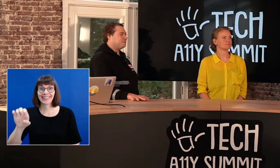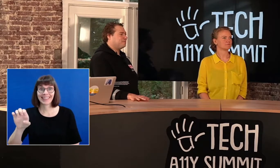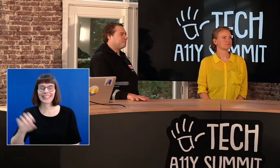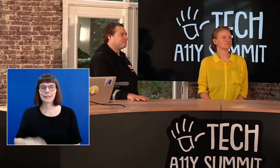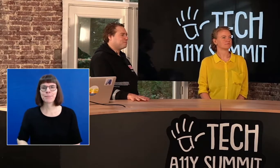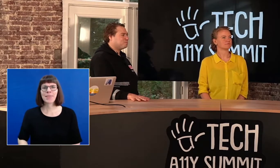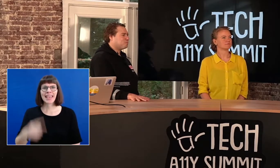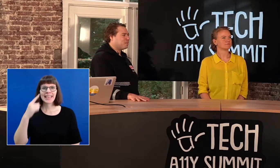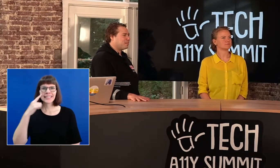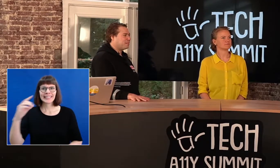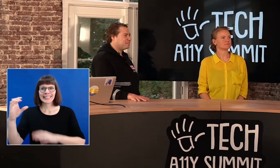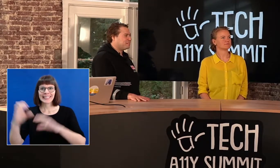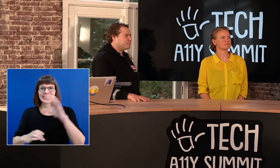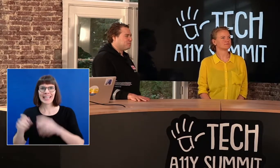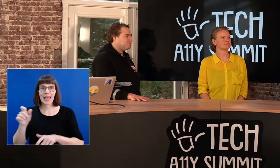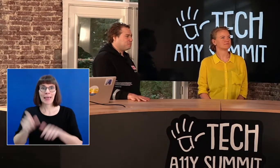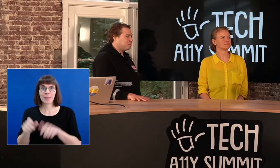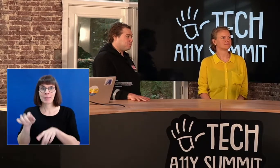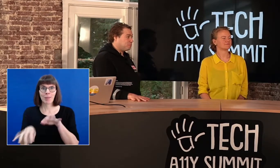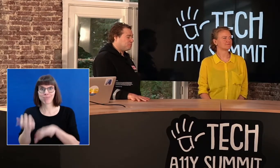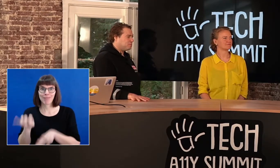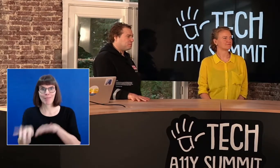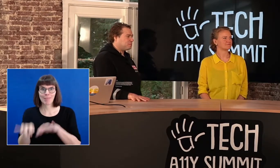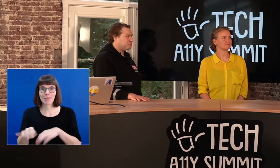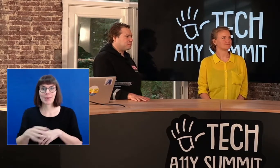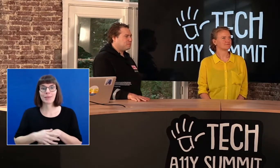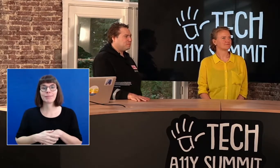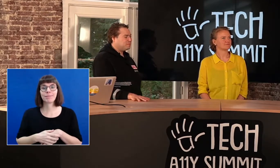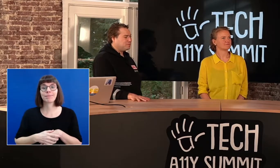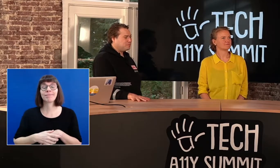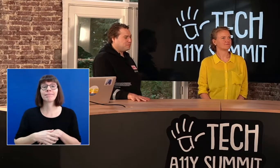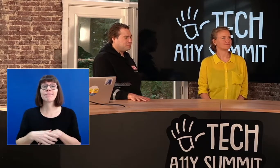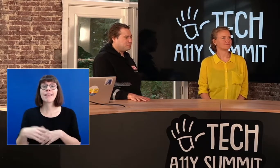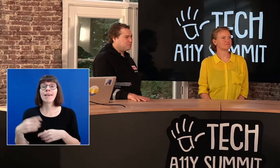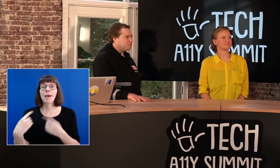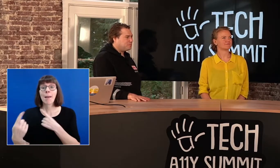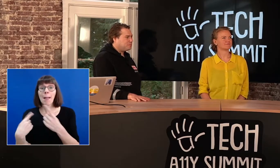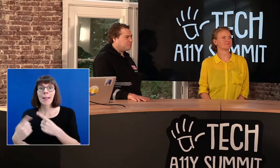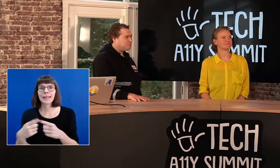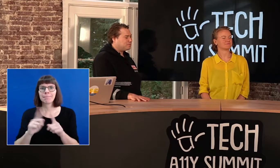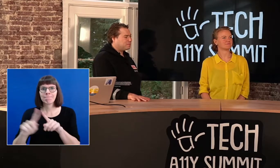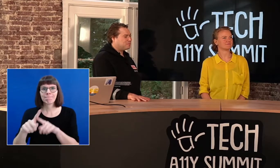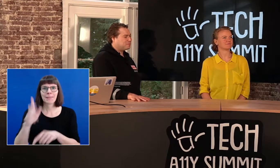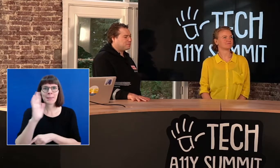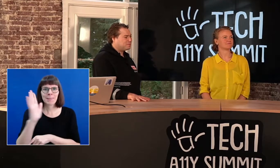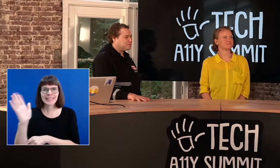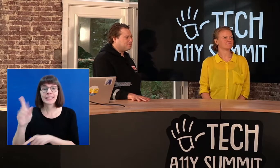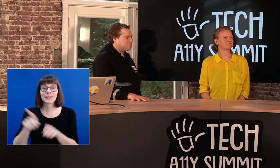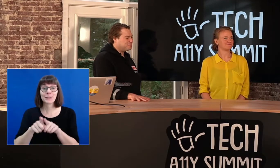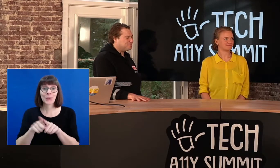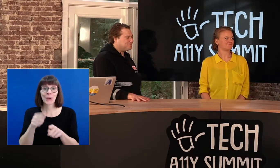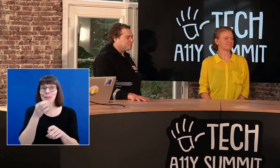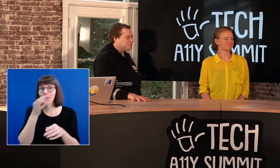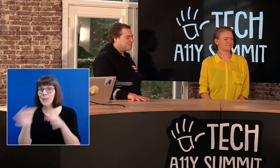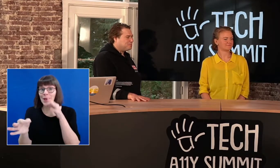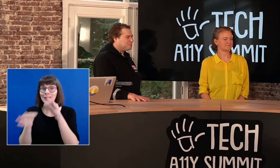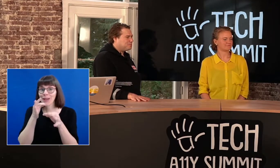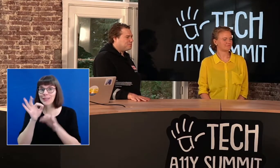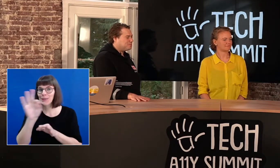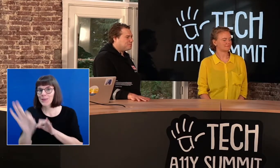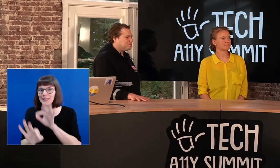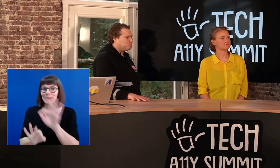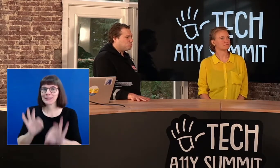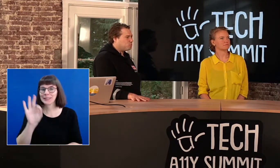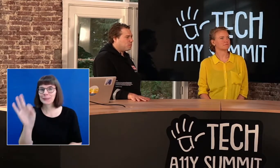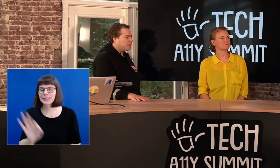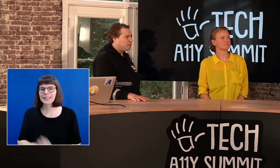chat. People have been talking about your talks and also asking questions. So,